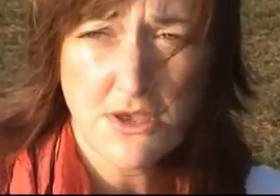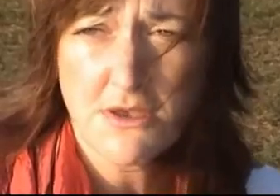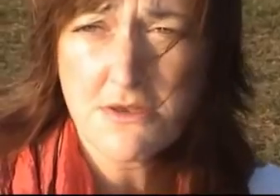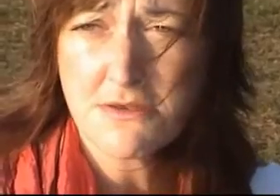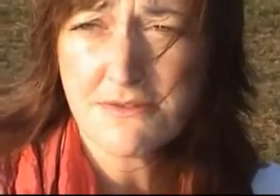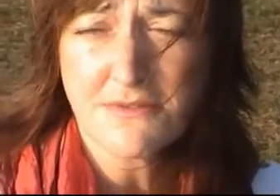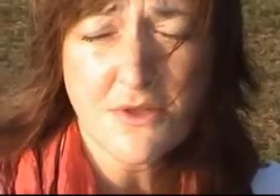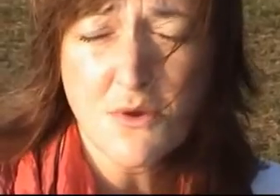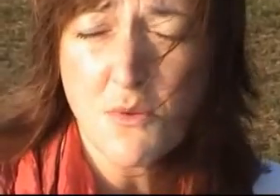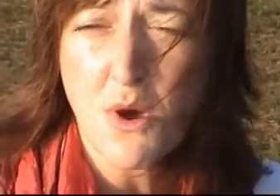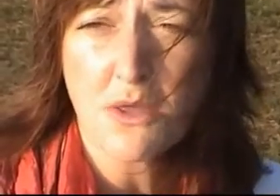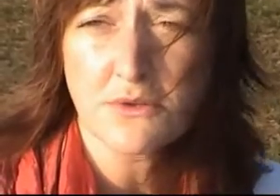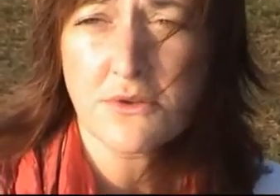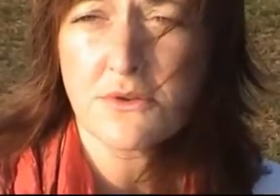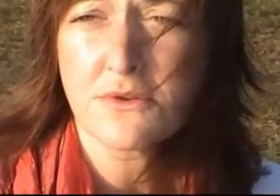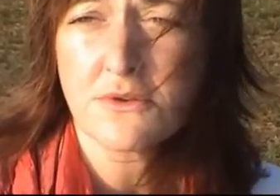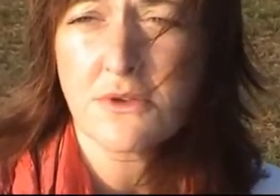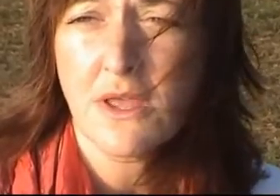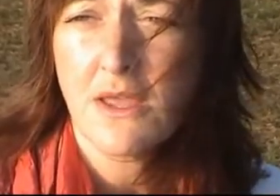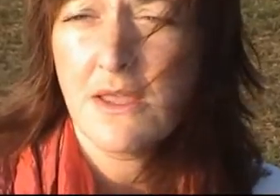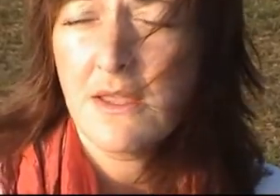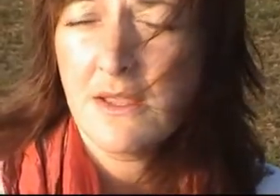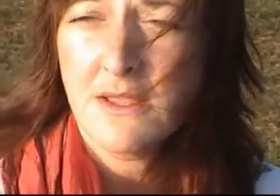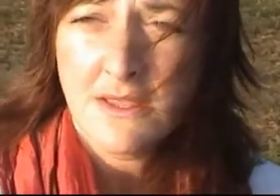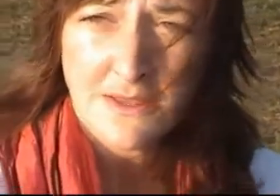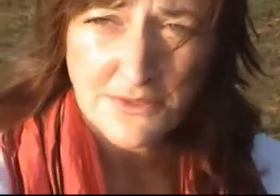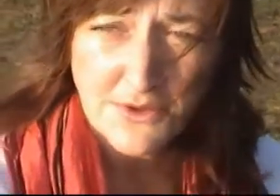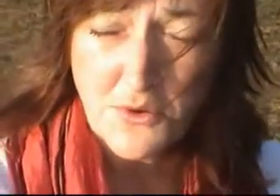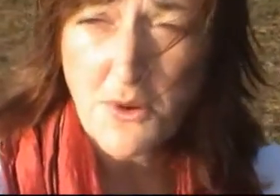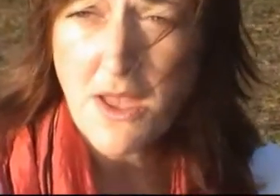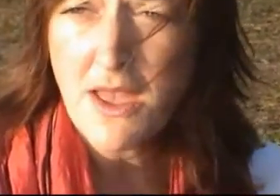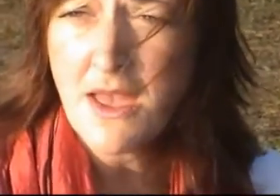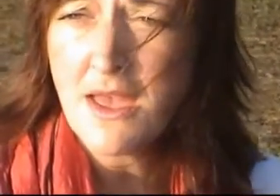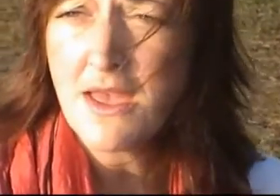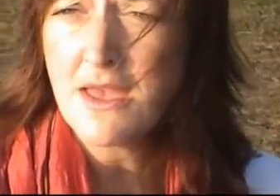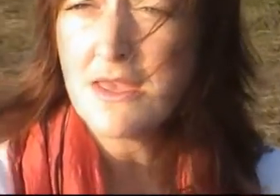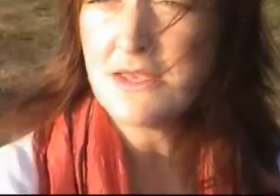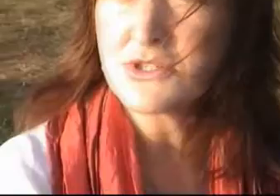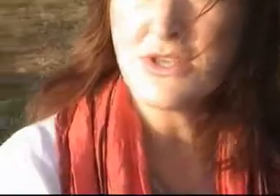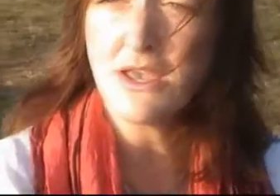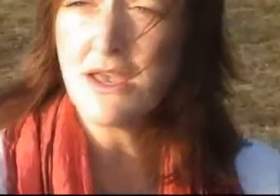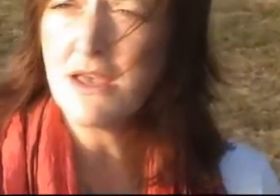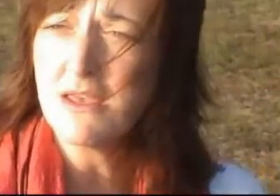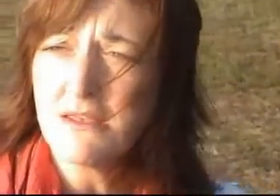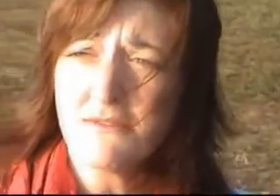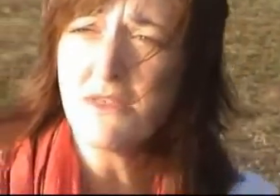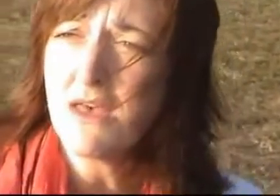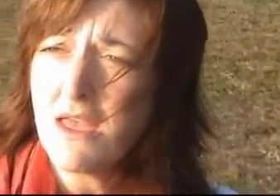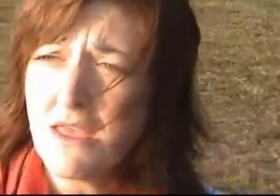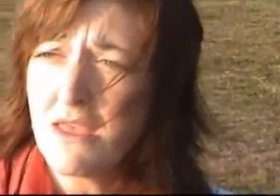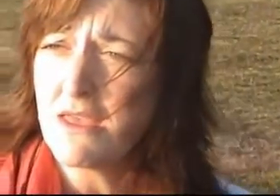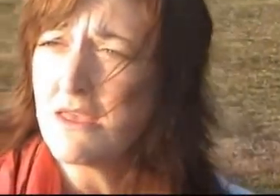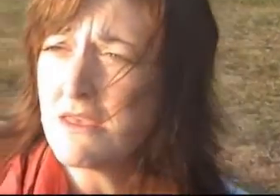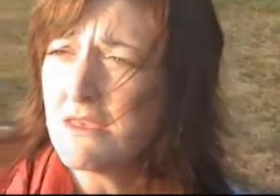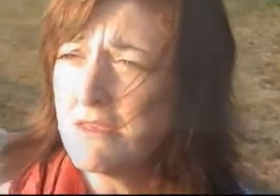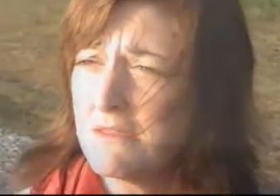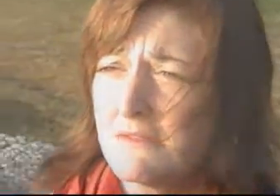rush of the water, the crash of the